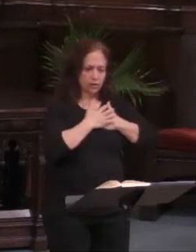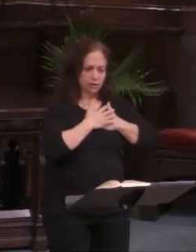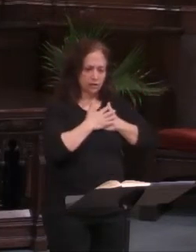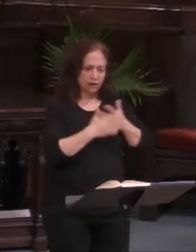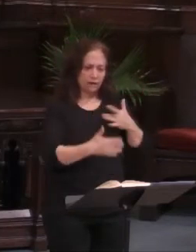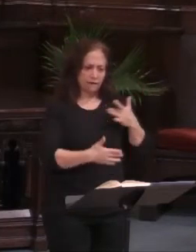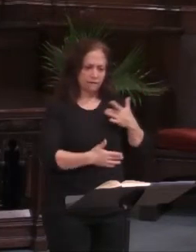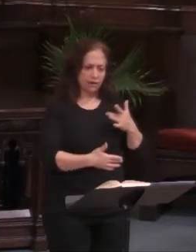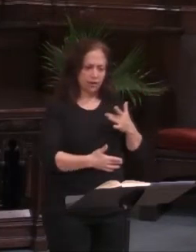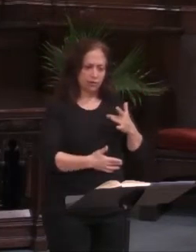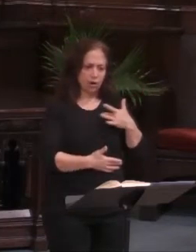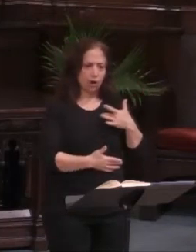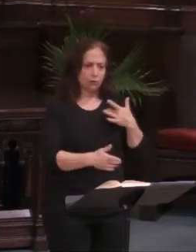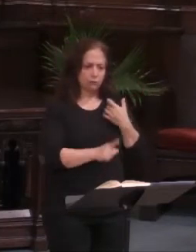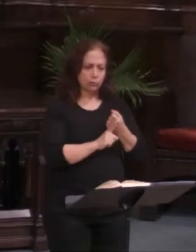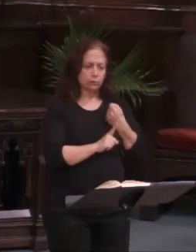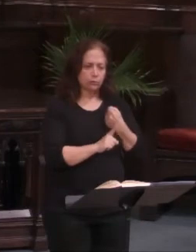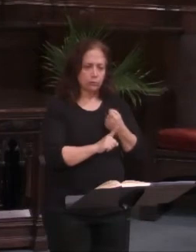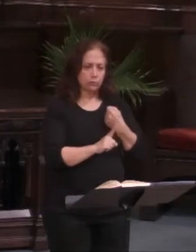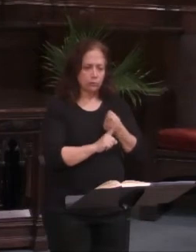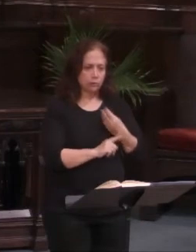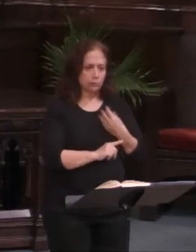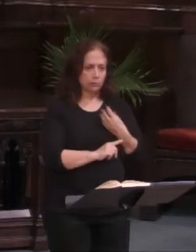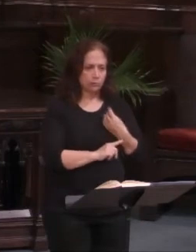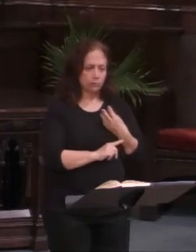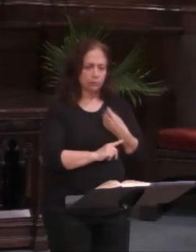Feel your heart beat.